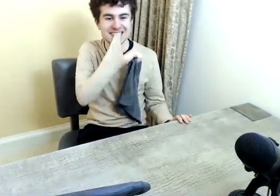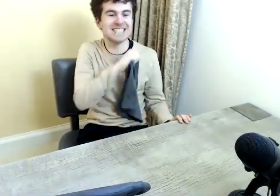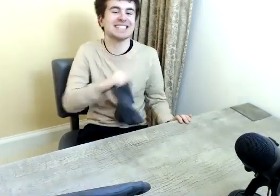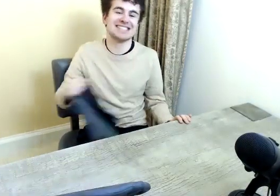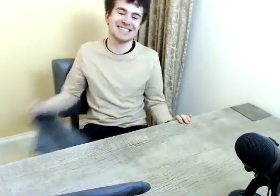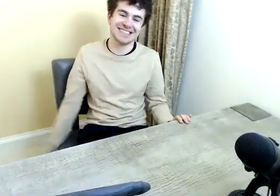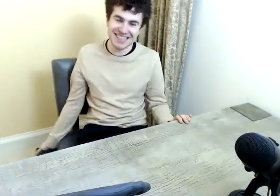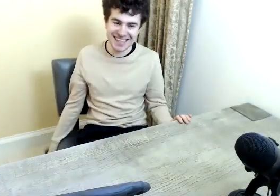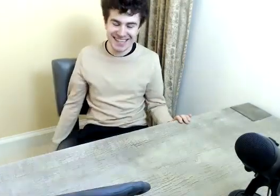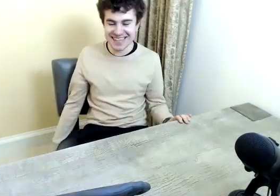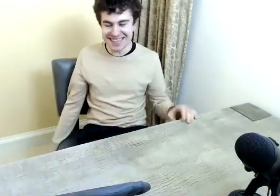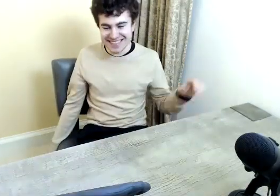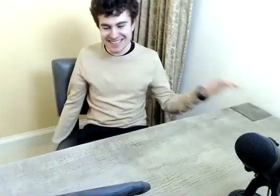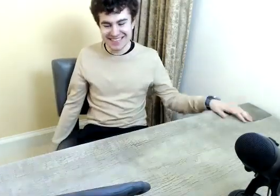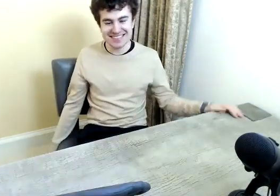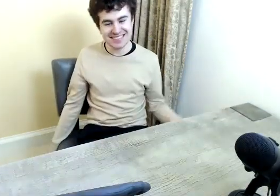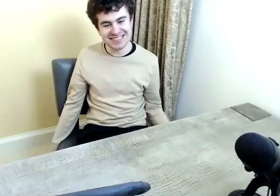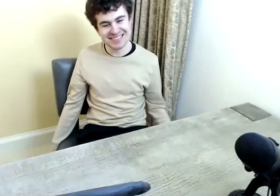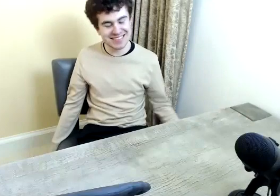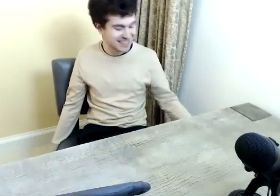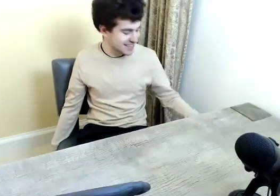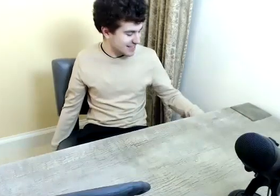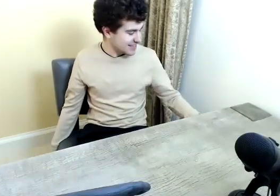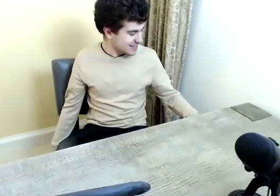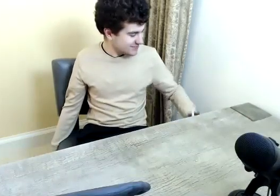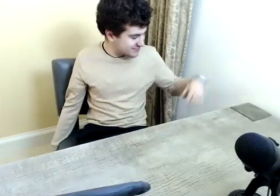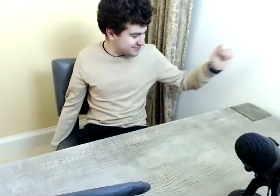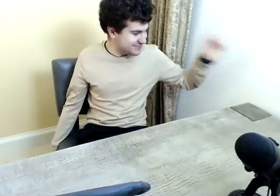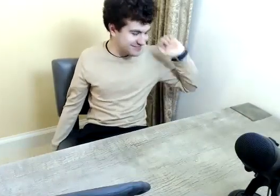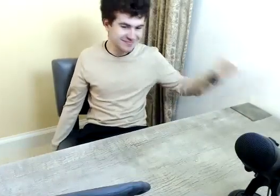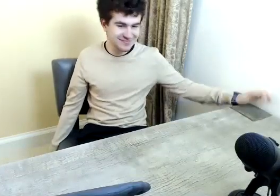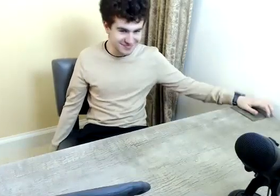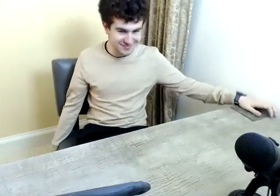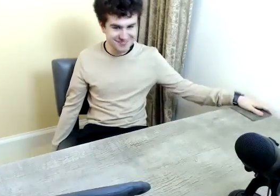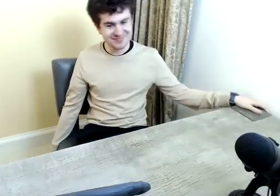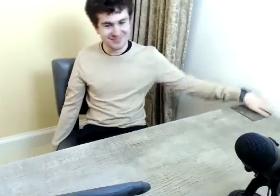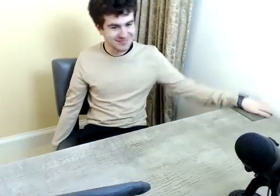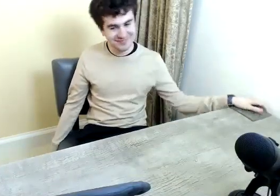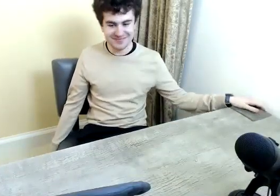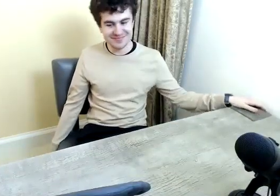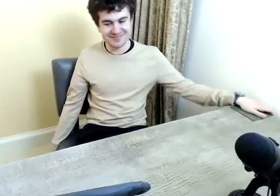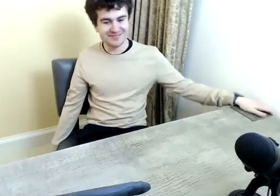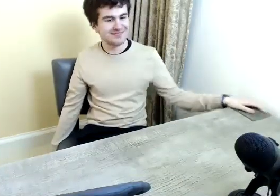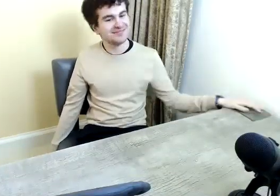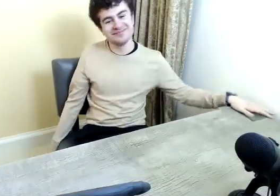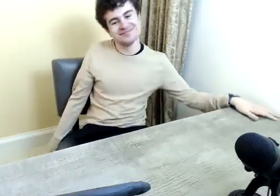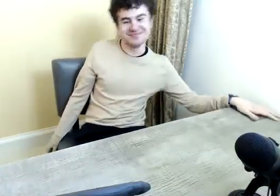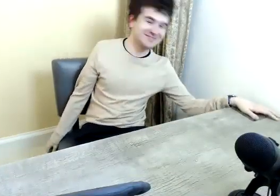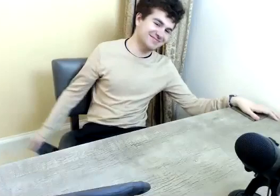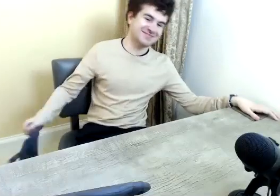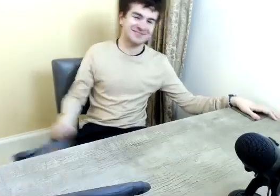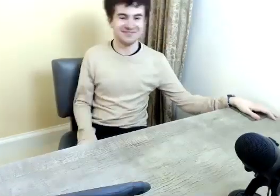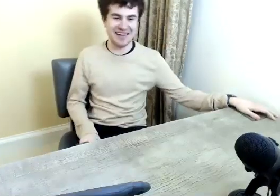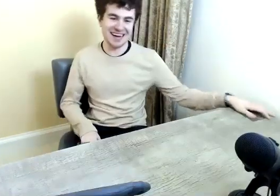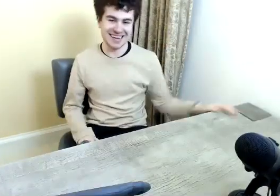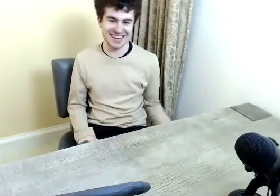communication needs. My focus has been on universal design for learning support, which, when present, minimizes my need